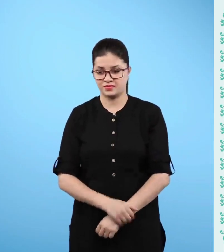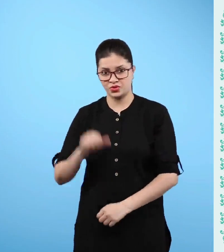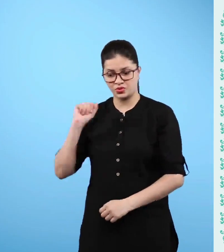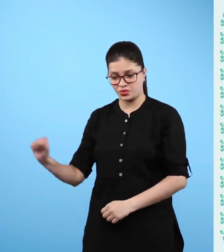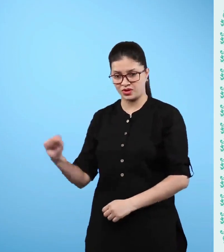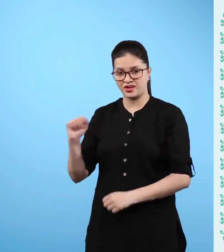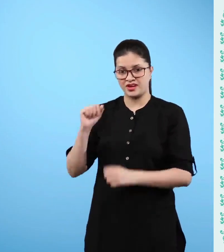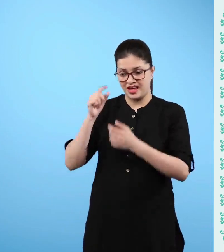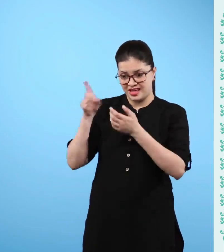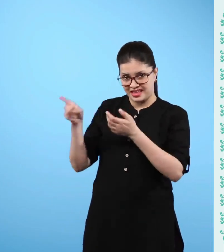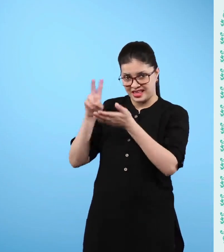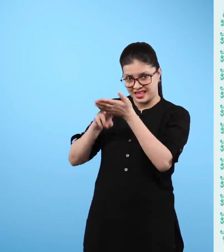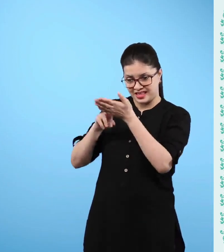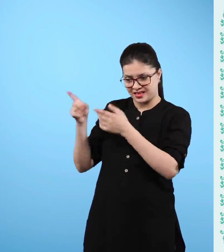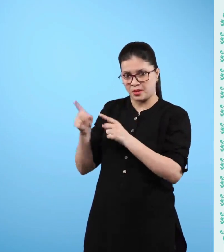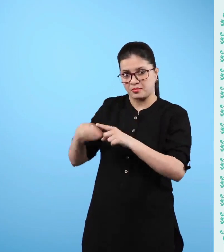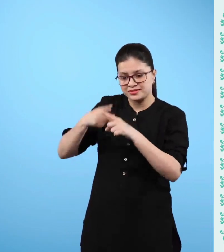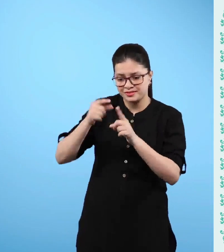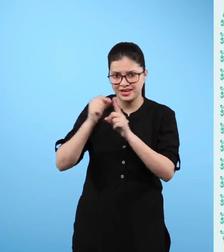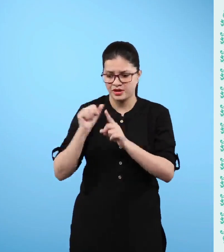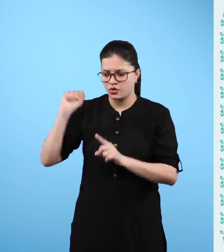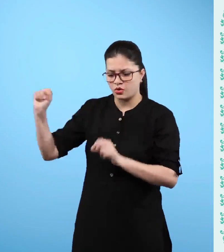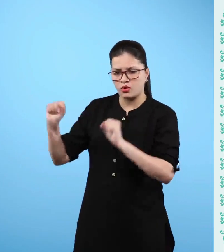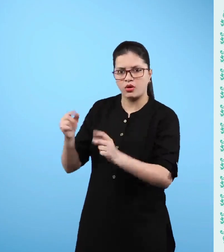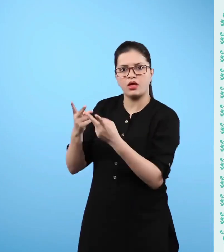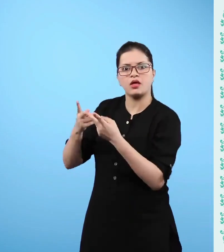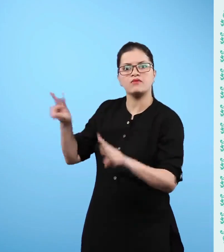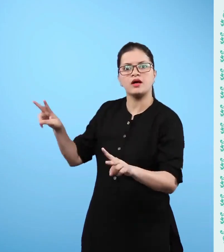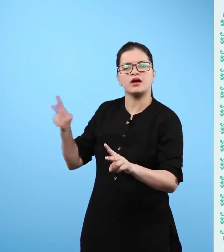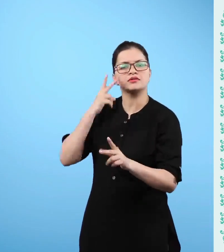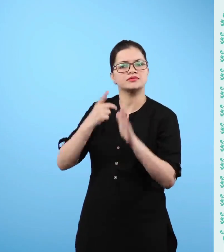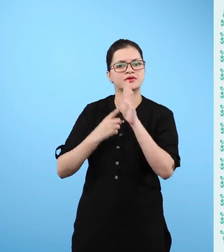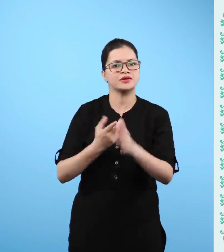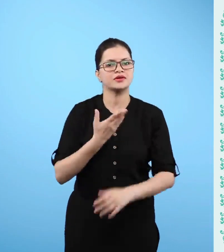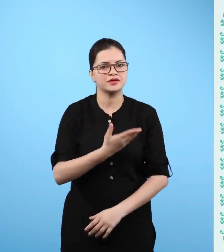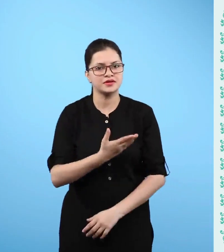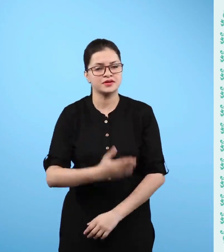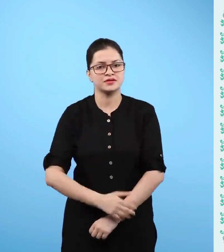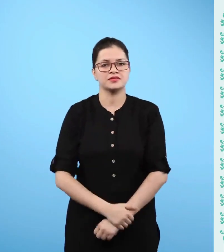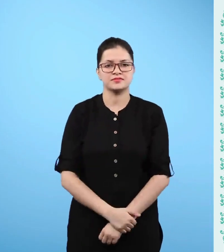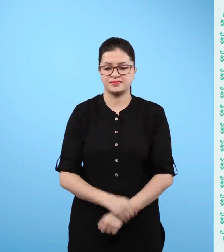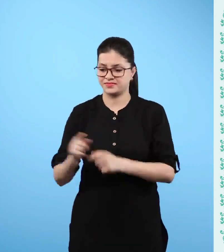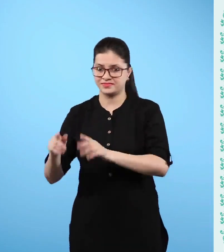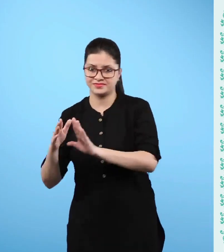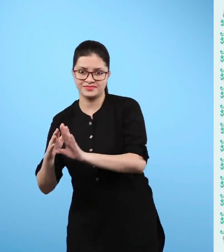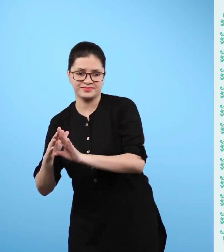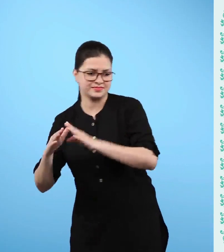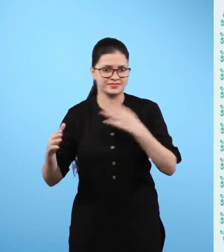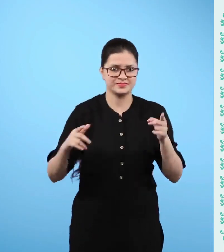Now we see things from the perspective of Pratigya, and what we see is represented in a box